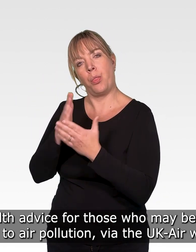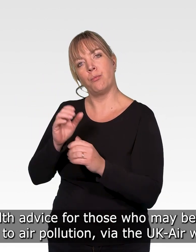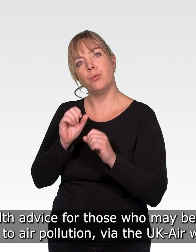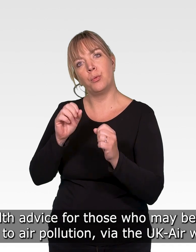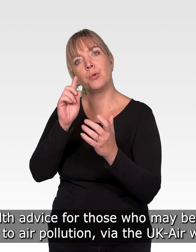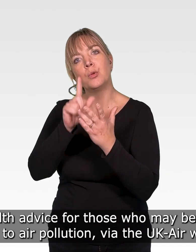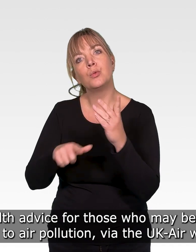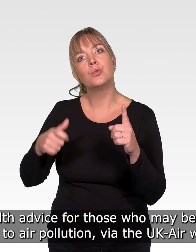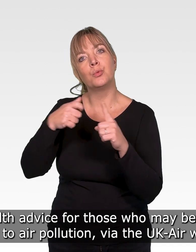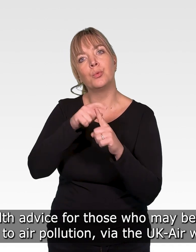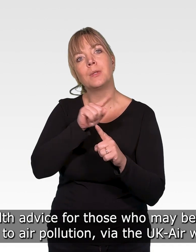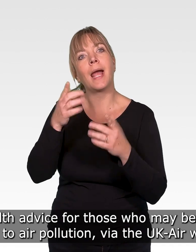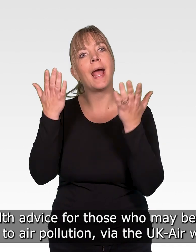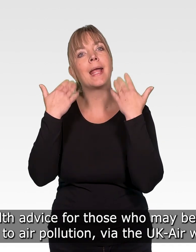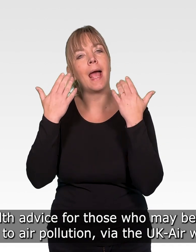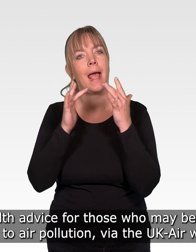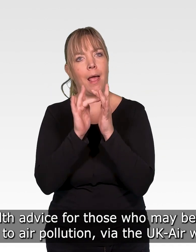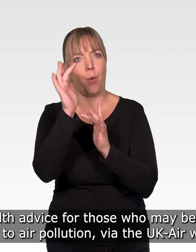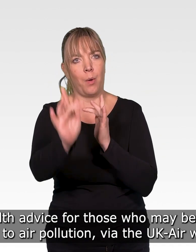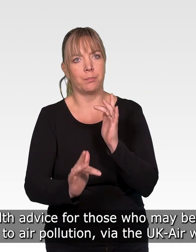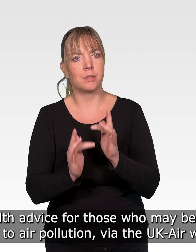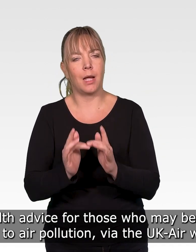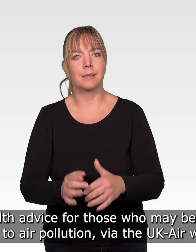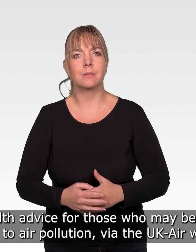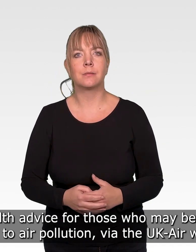Via the UK Air website.